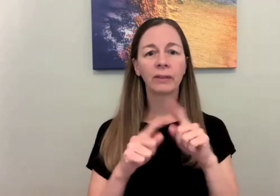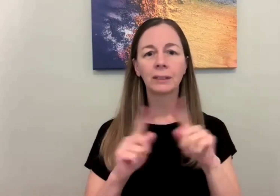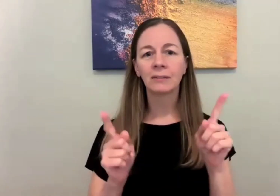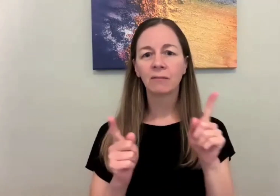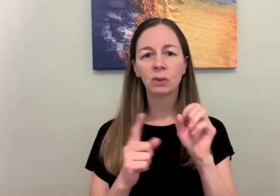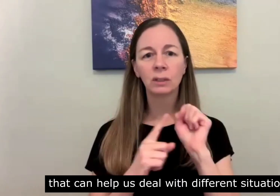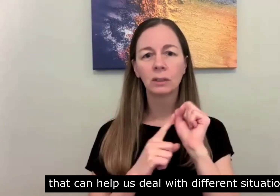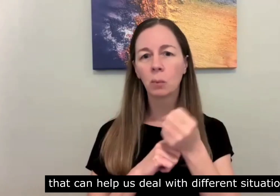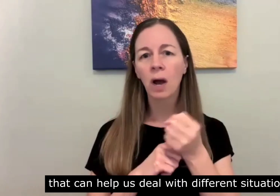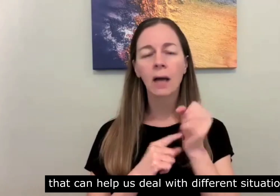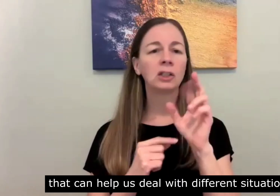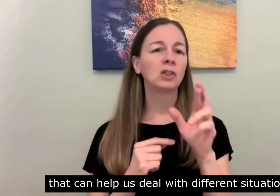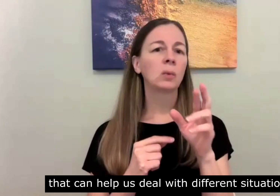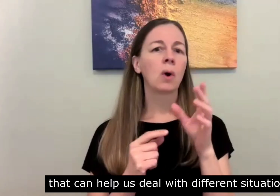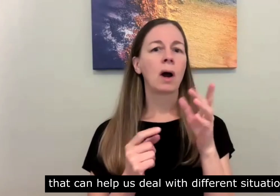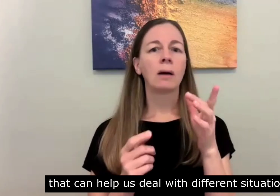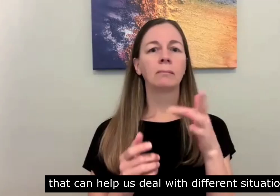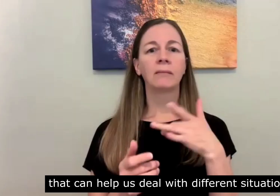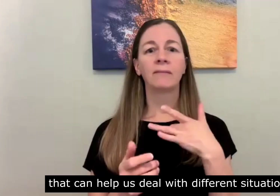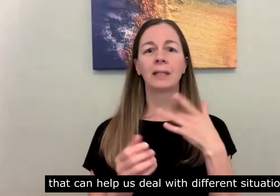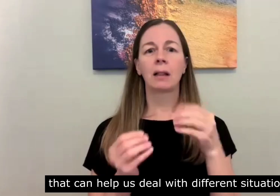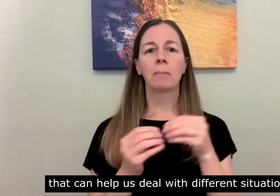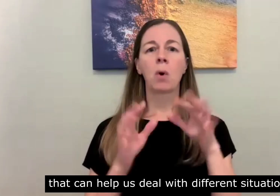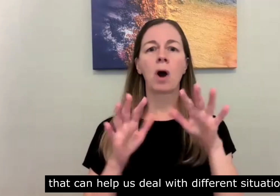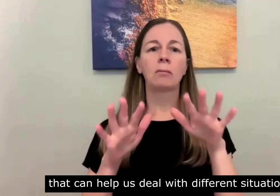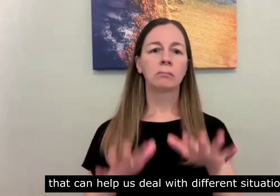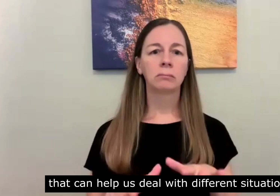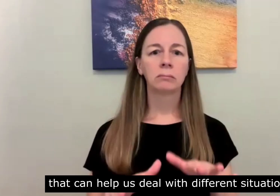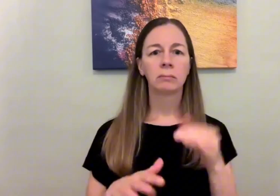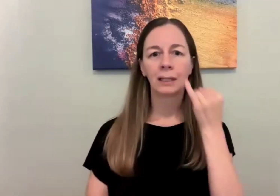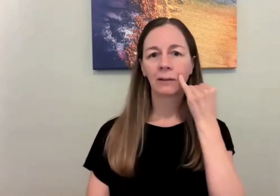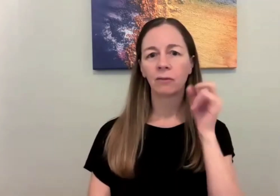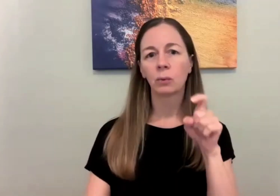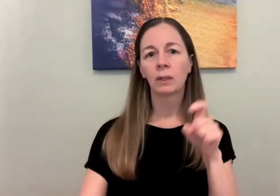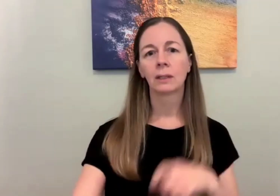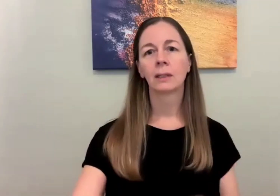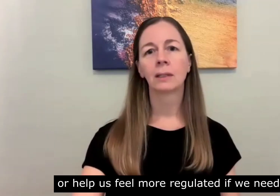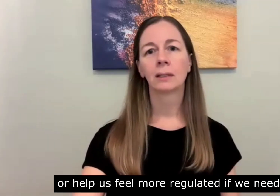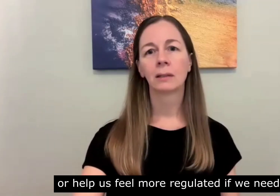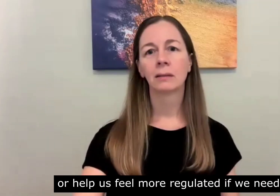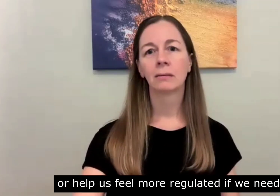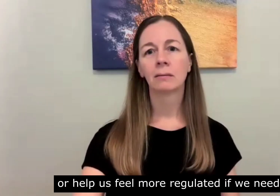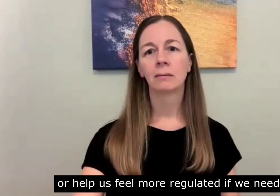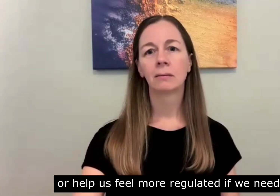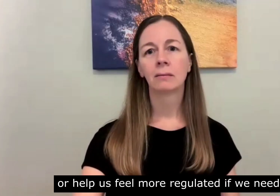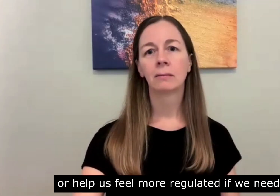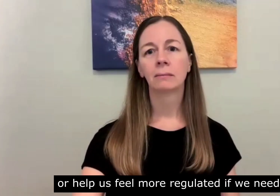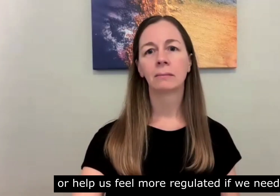that can help us deal with different situations or help us feel more regulated if we